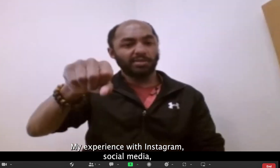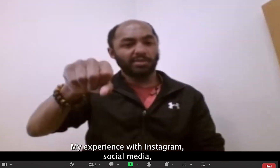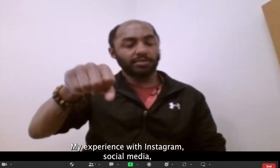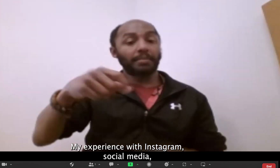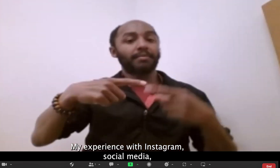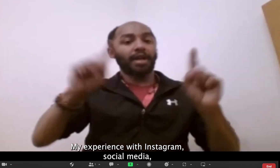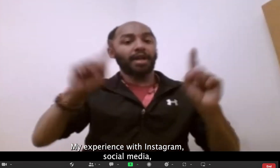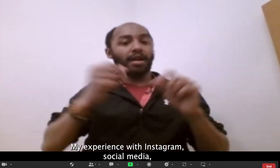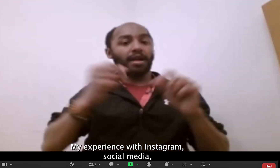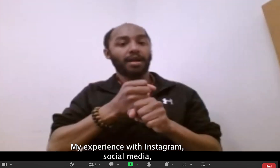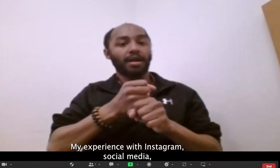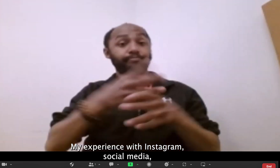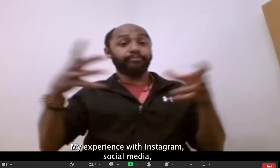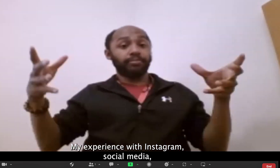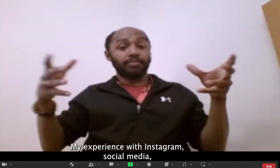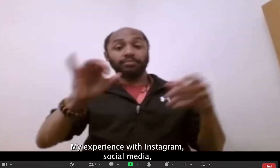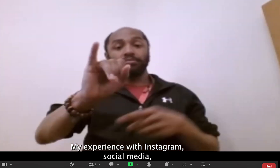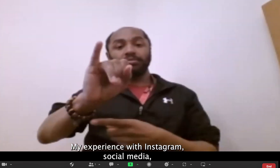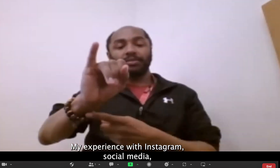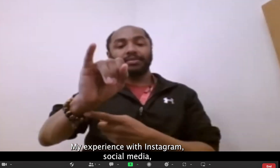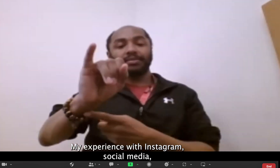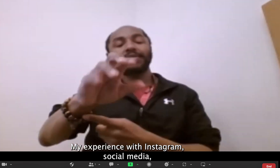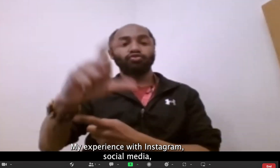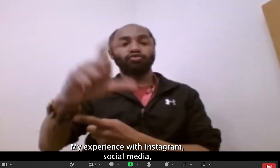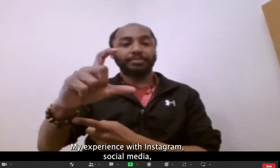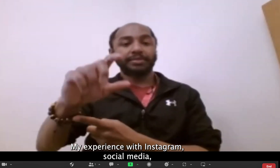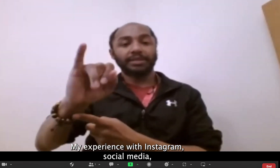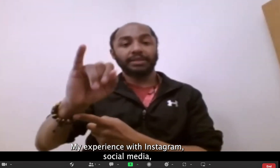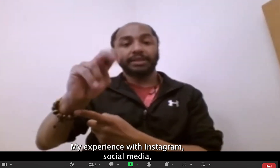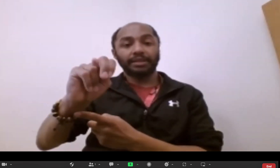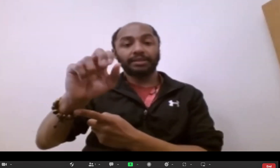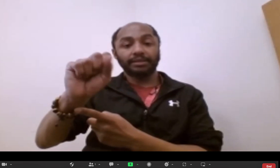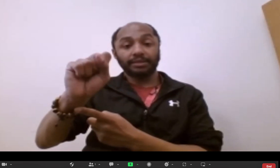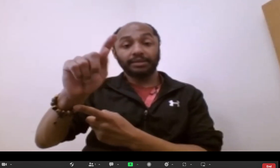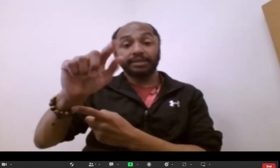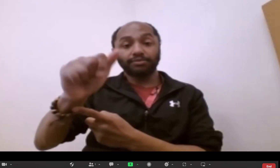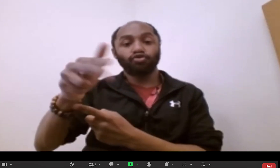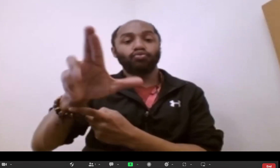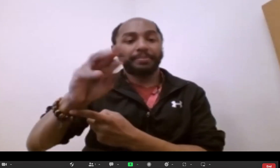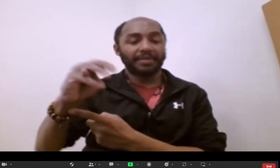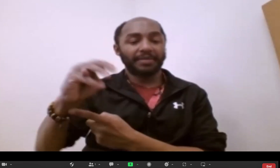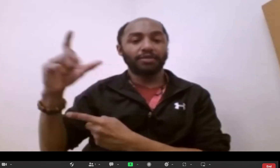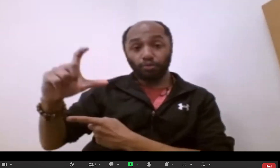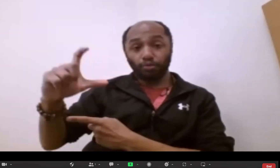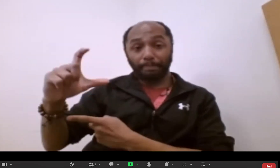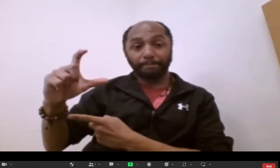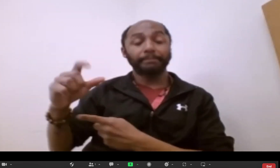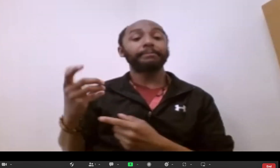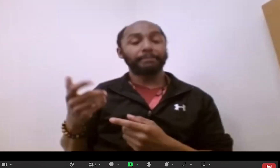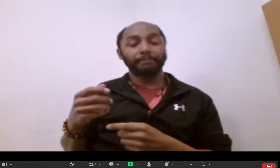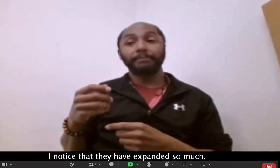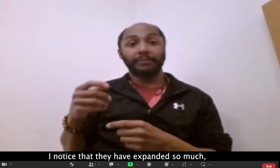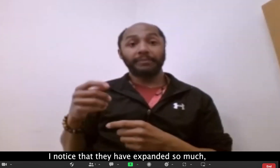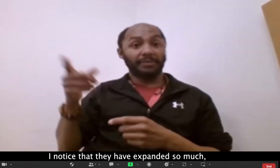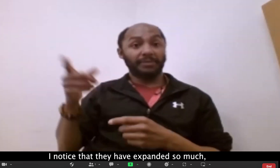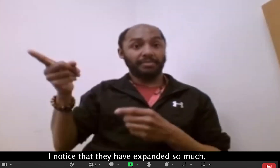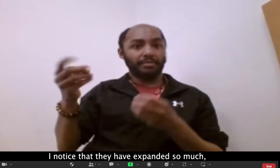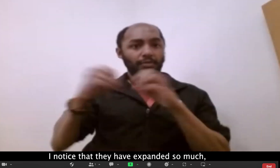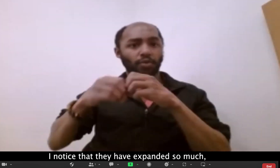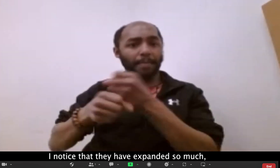My experience with Instagram, social media, I noticed that they have expanded